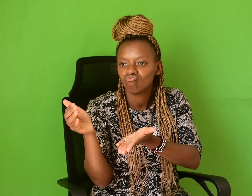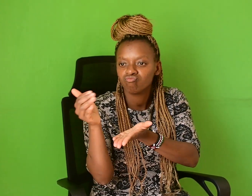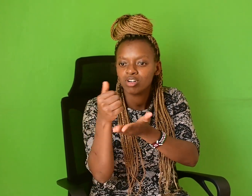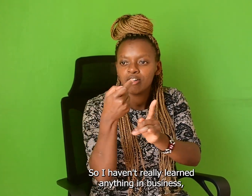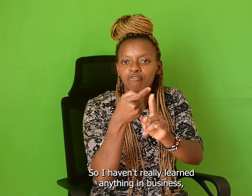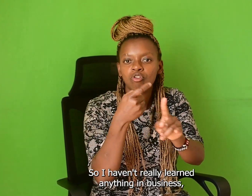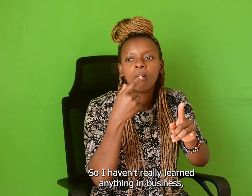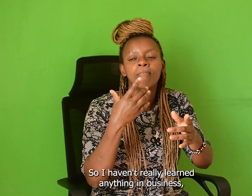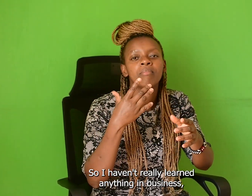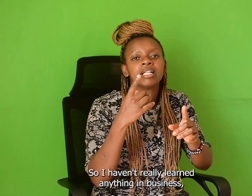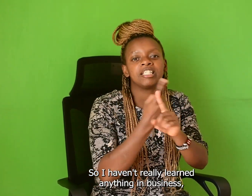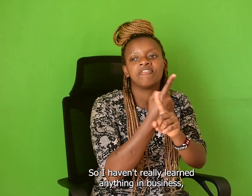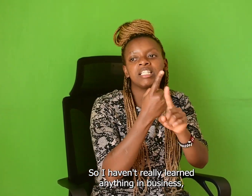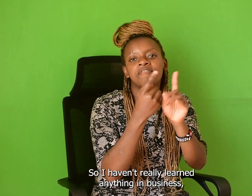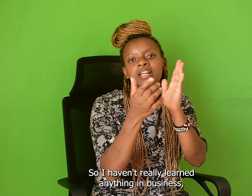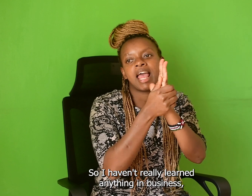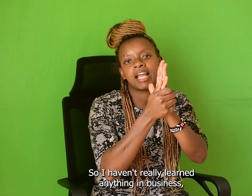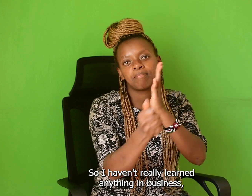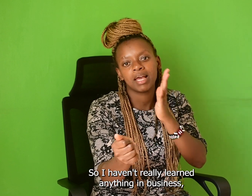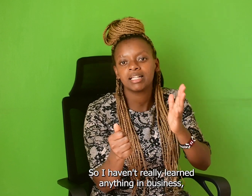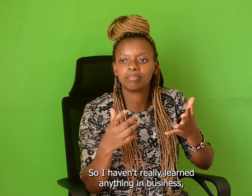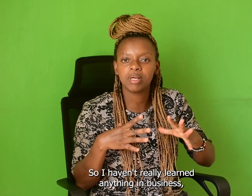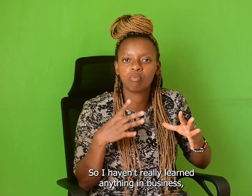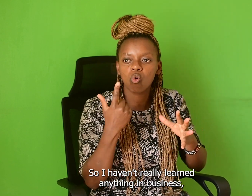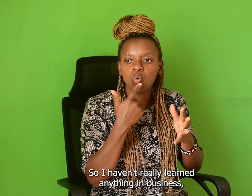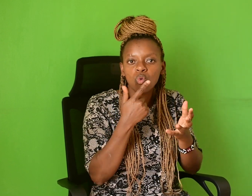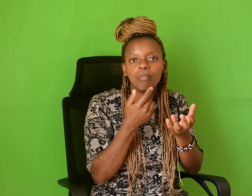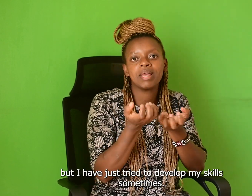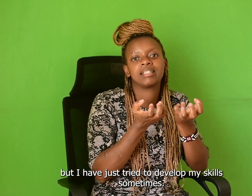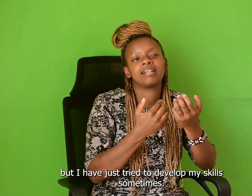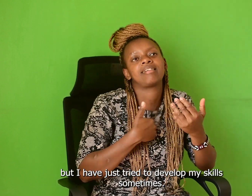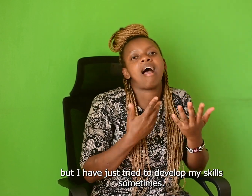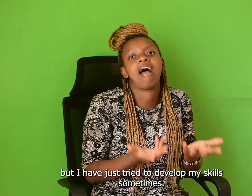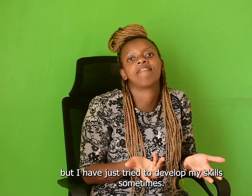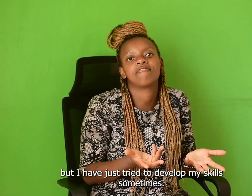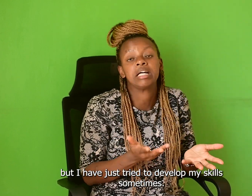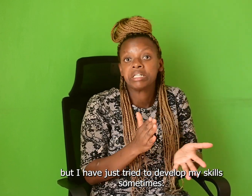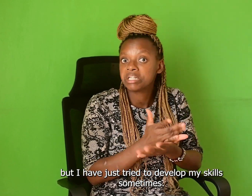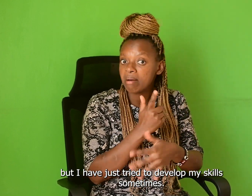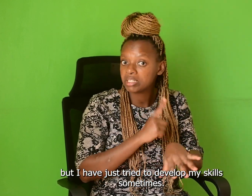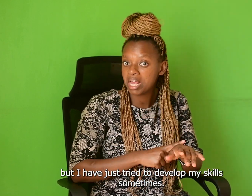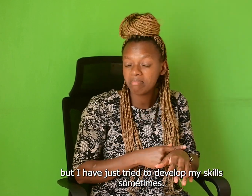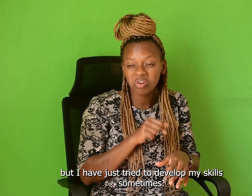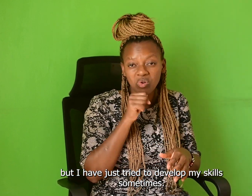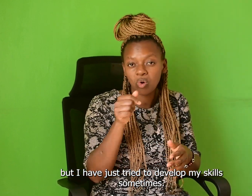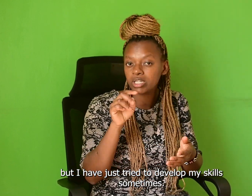Okay, so I haven't really learned anything in business, but I have just tried to develop my skills.